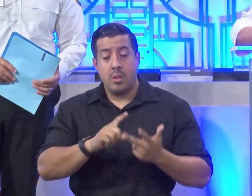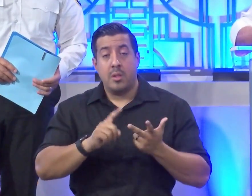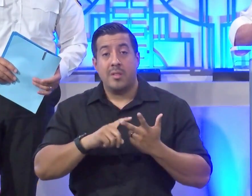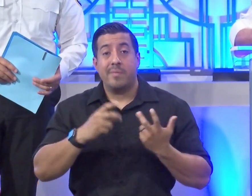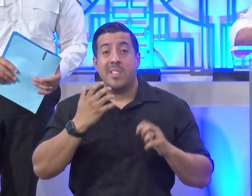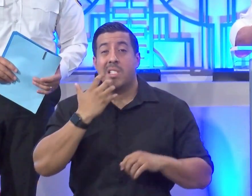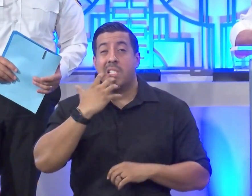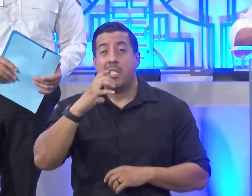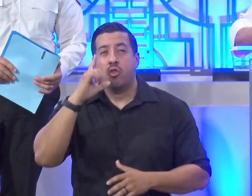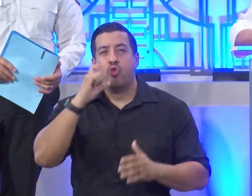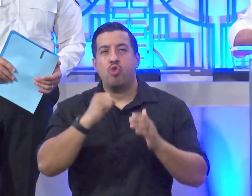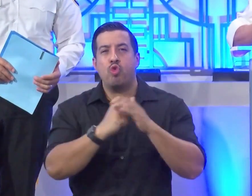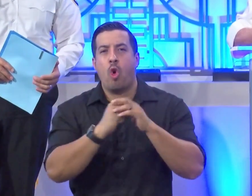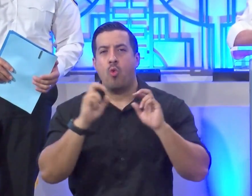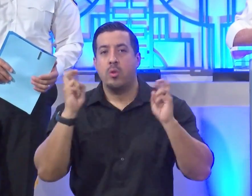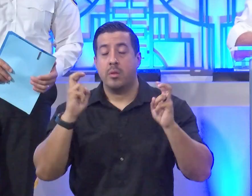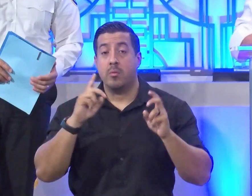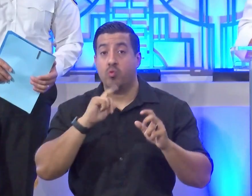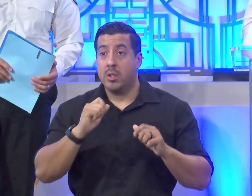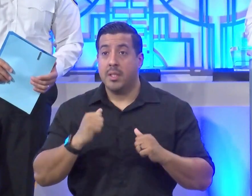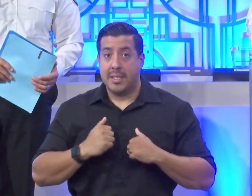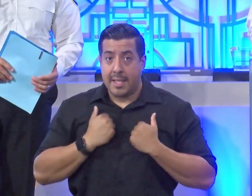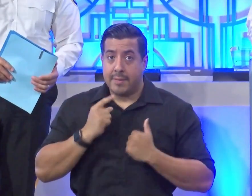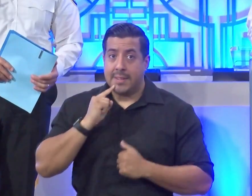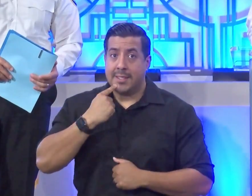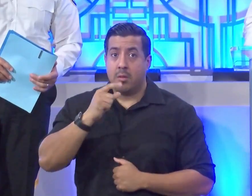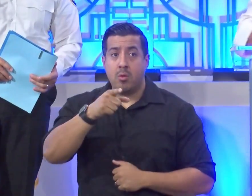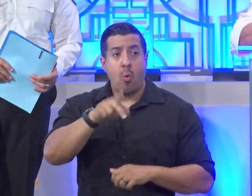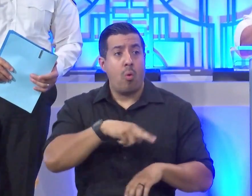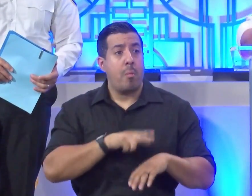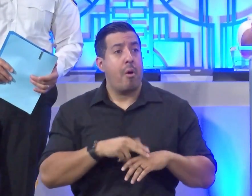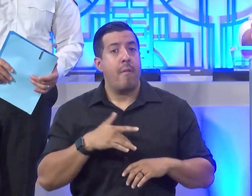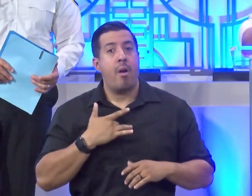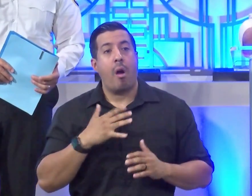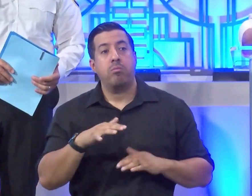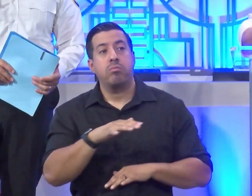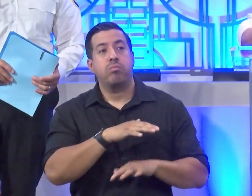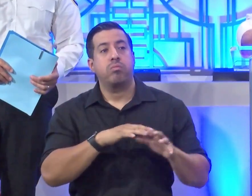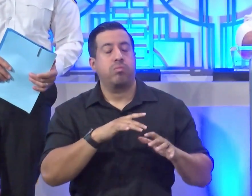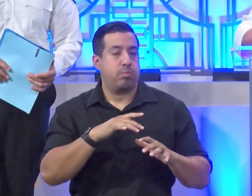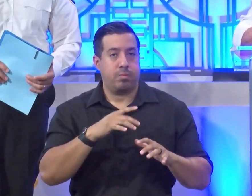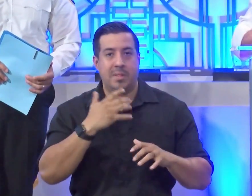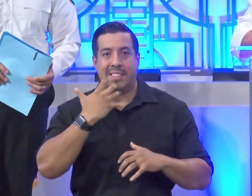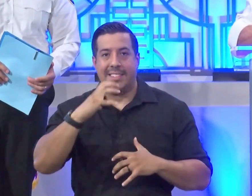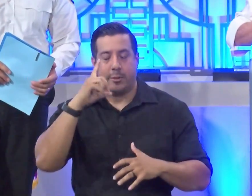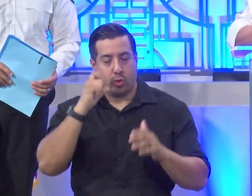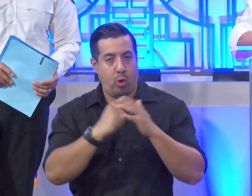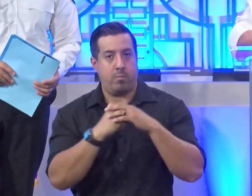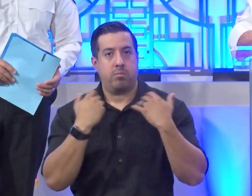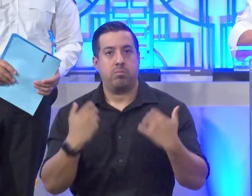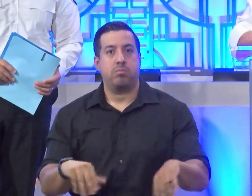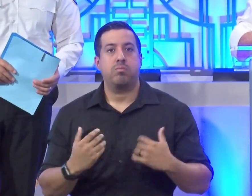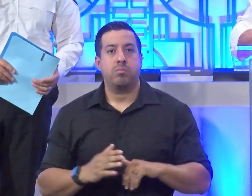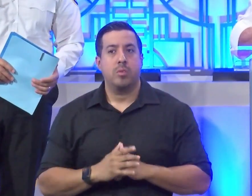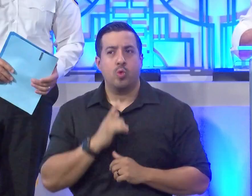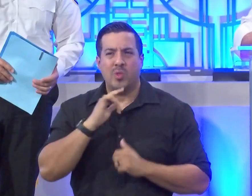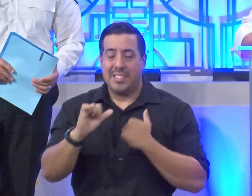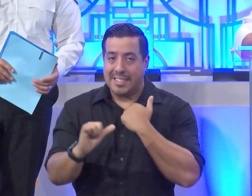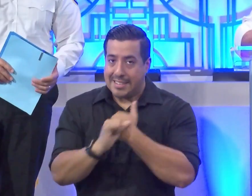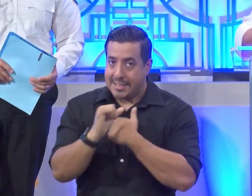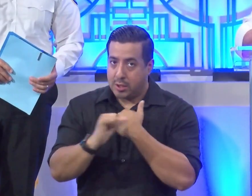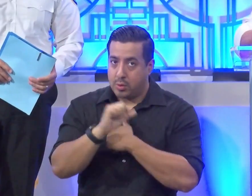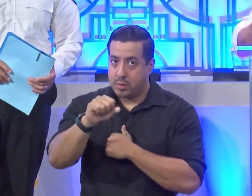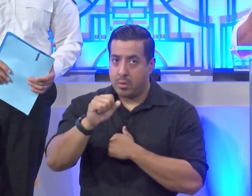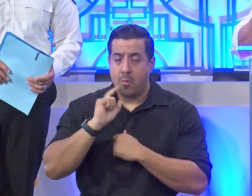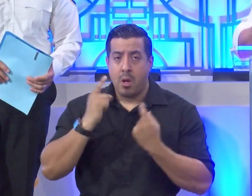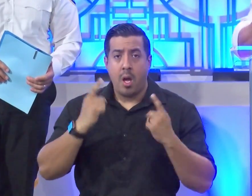is a true life-threatening emergency. And yes, you can go from normal right into heat stroke. Heat stroke is extremely dangerous. It occurs